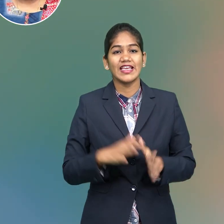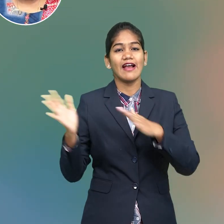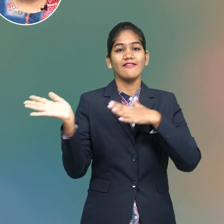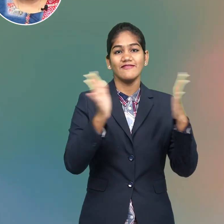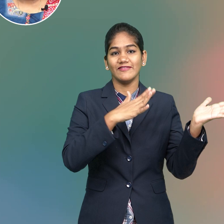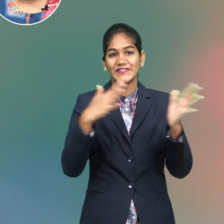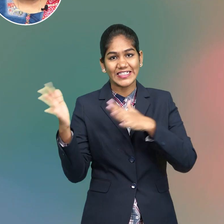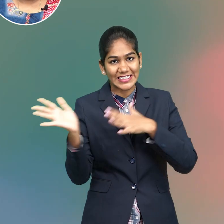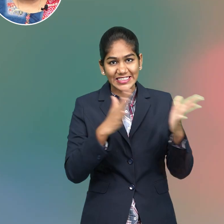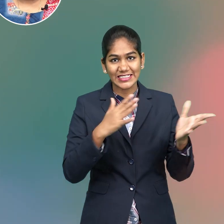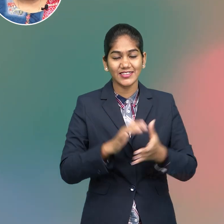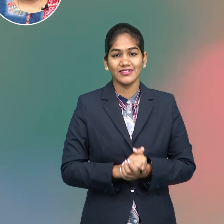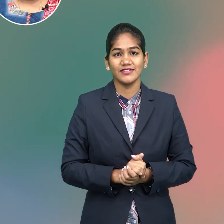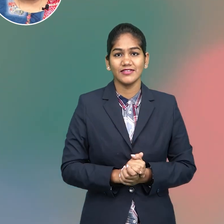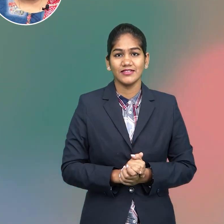winds,